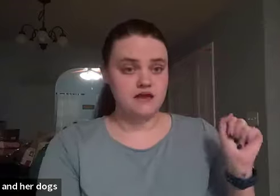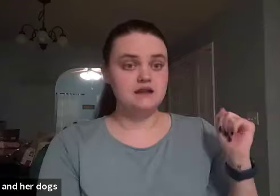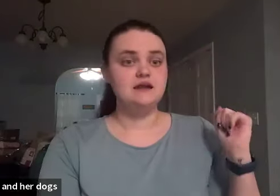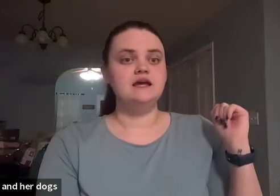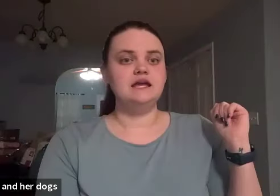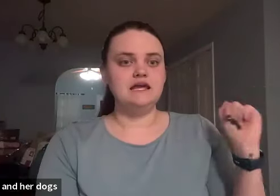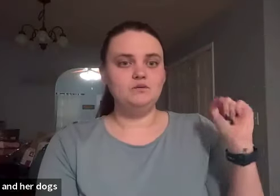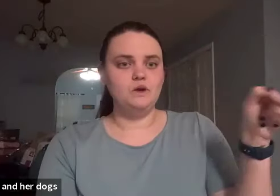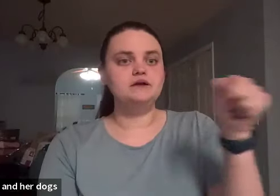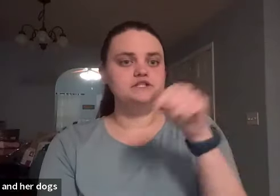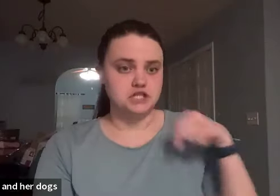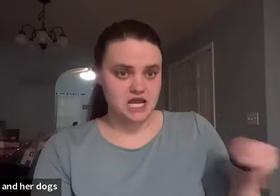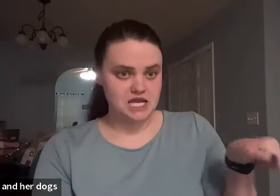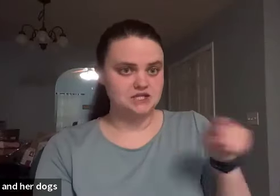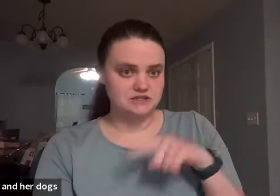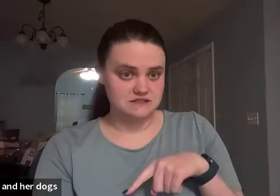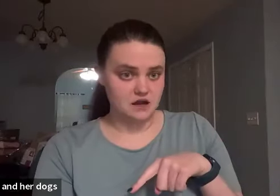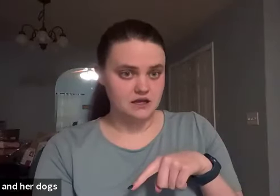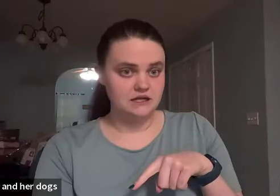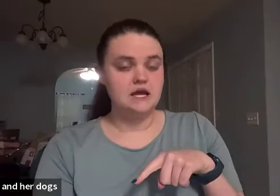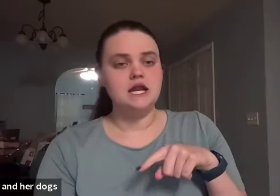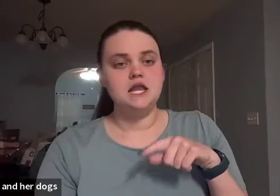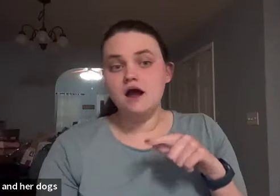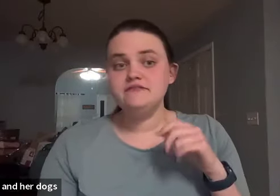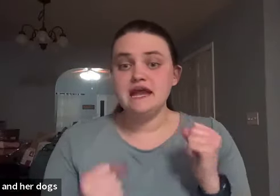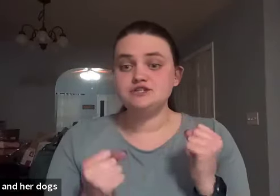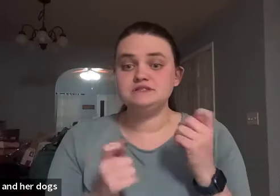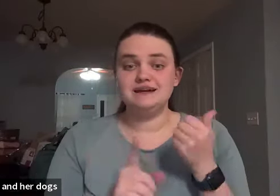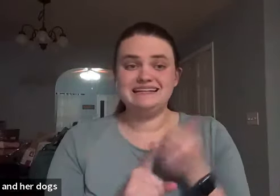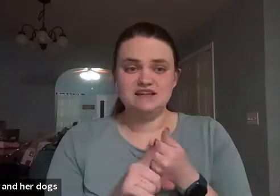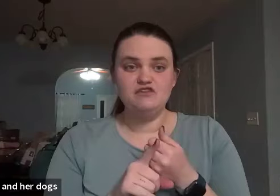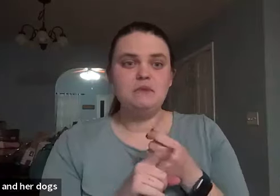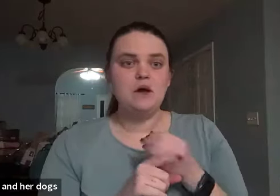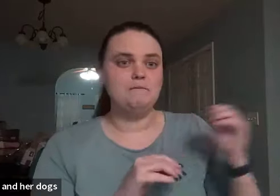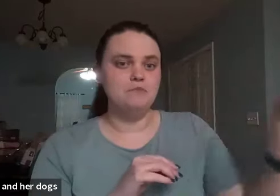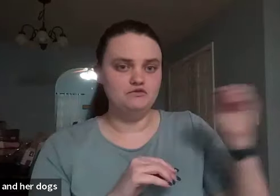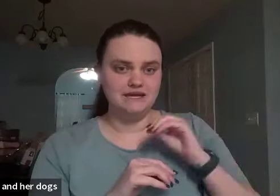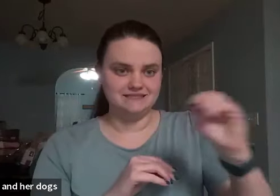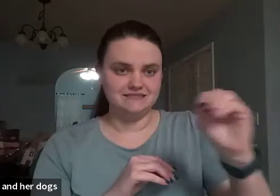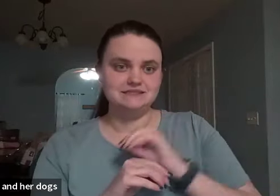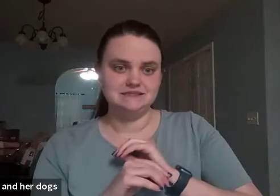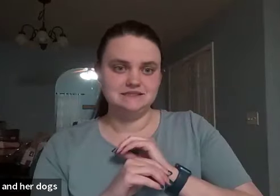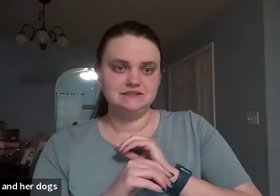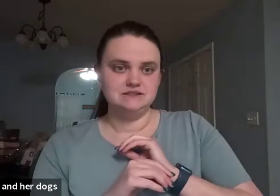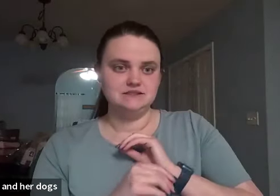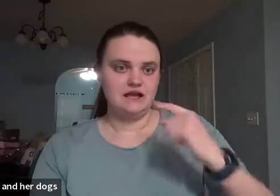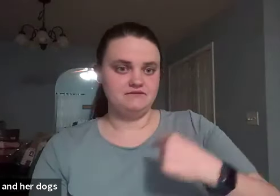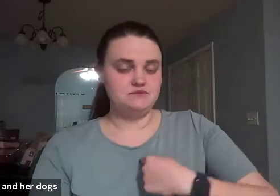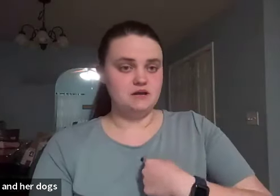of that, it will change the sign, not the actual sign itself, but the movement. Like if I'm talking